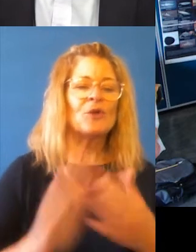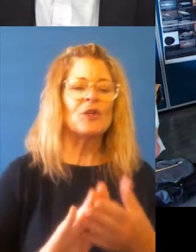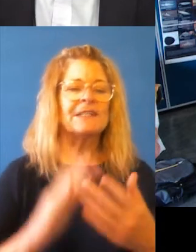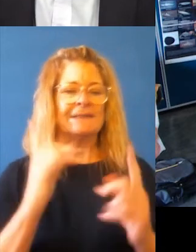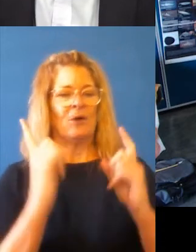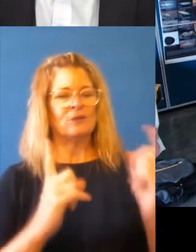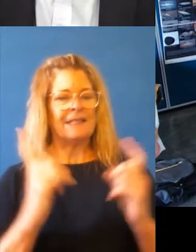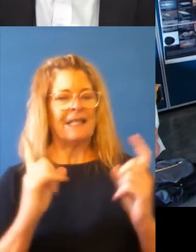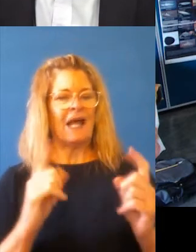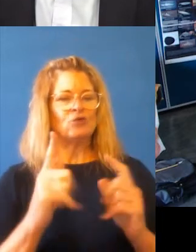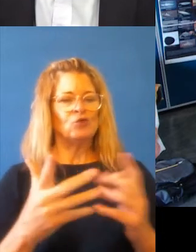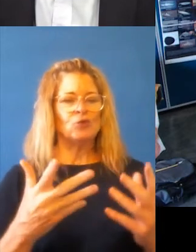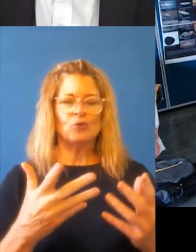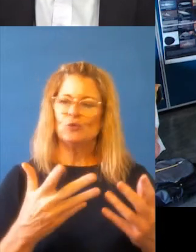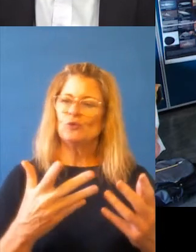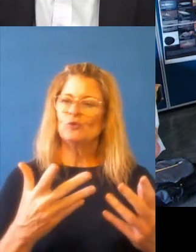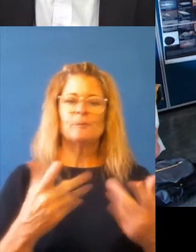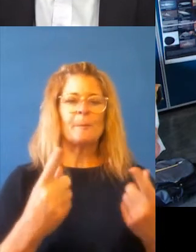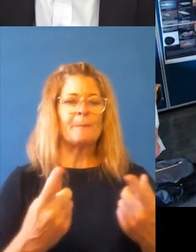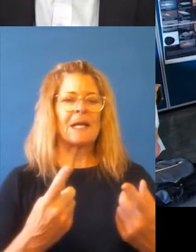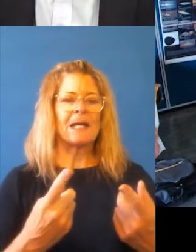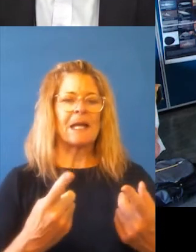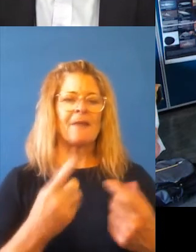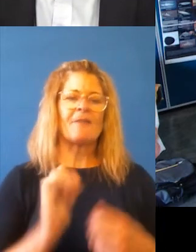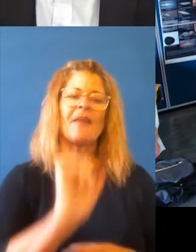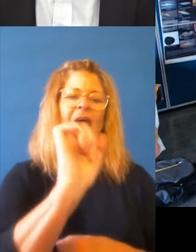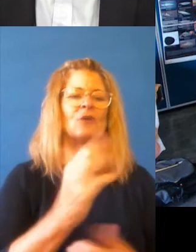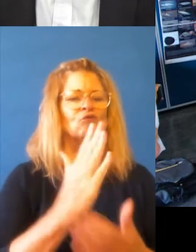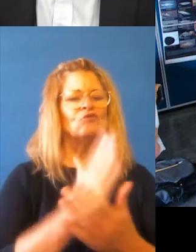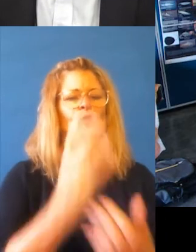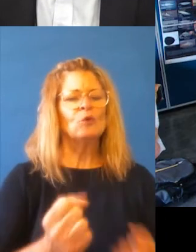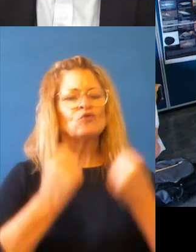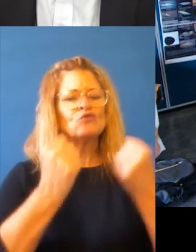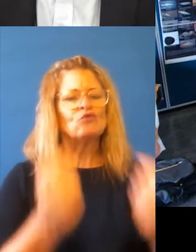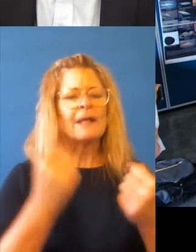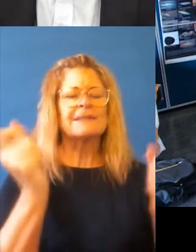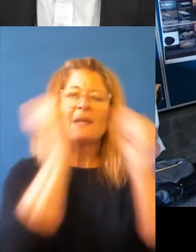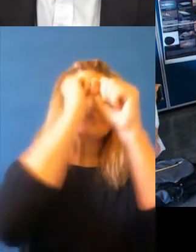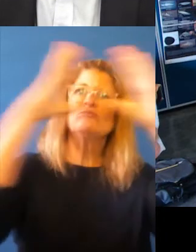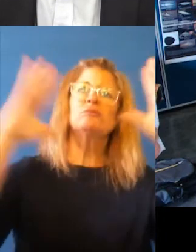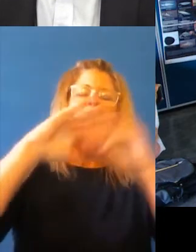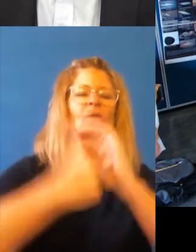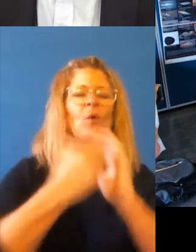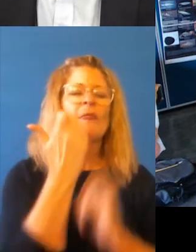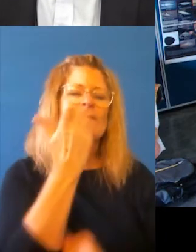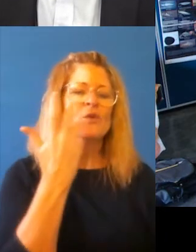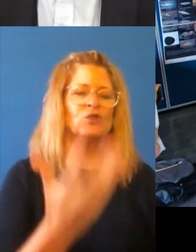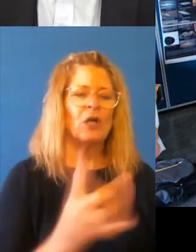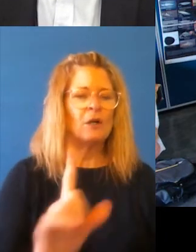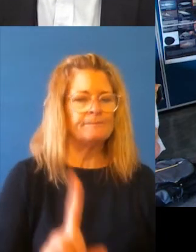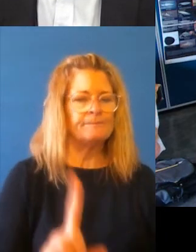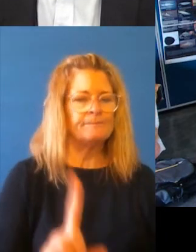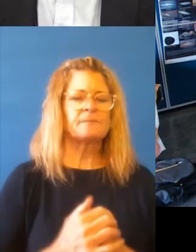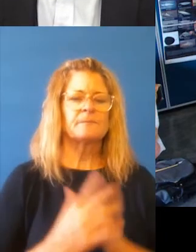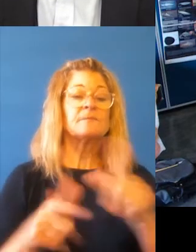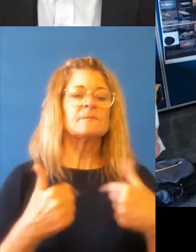consider to be their key strengths, challenges, aspirations for the future. And